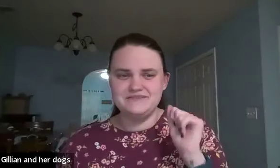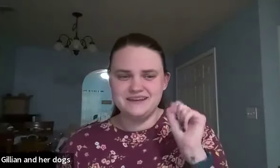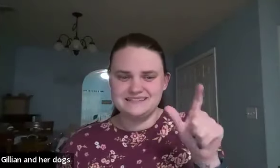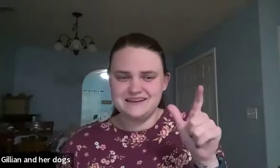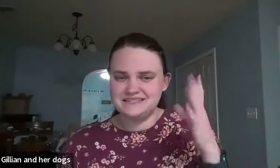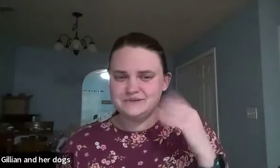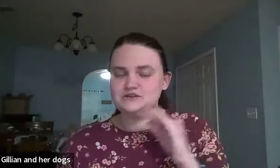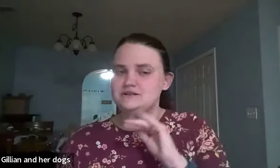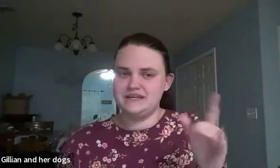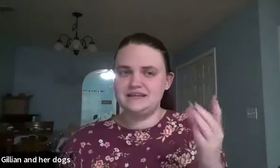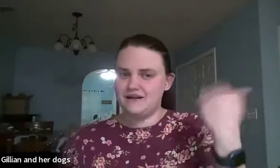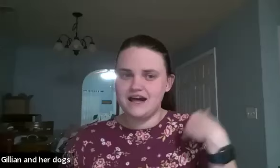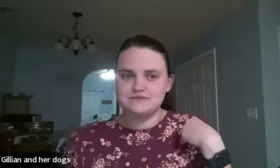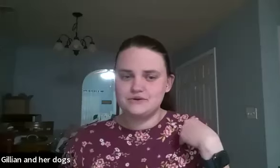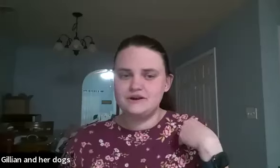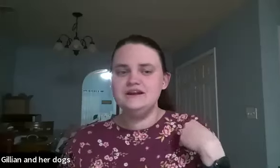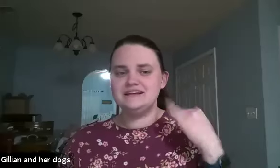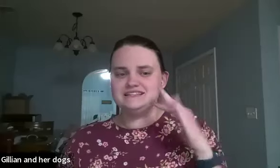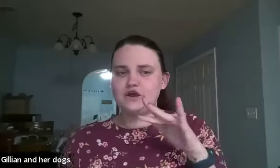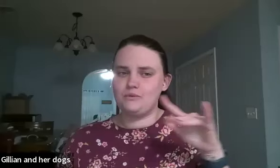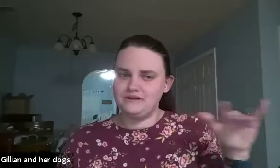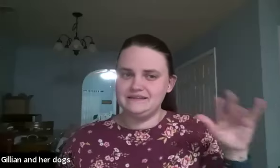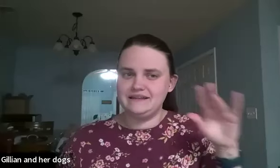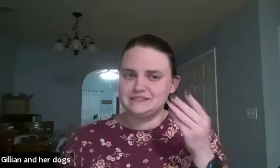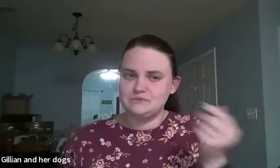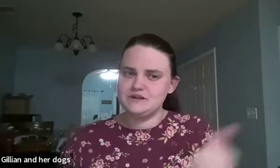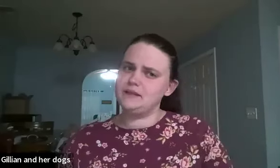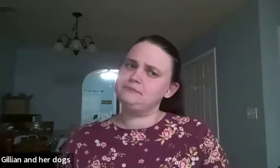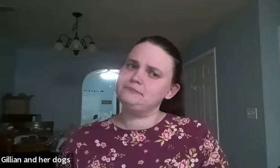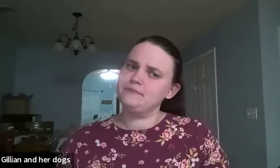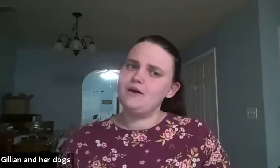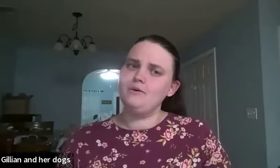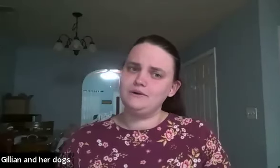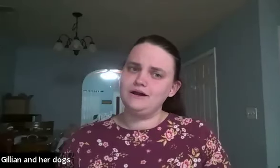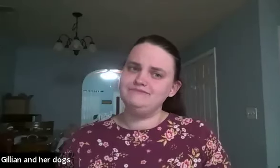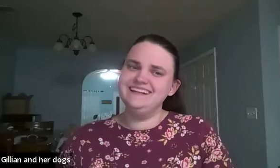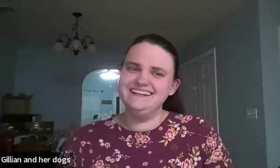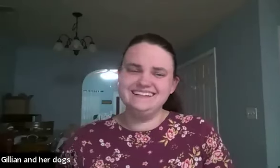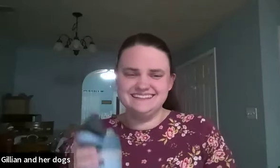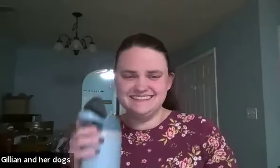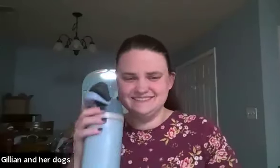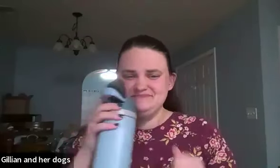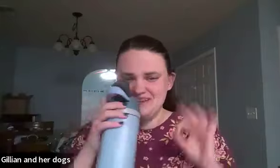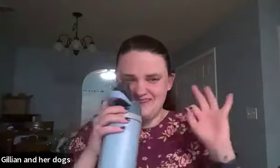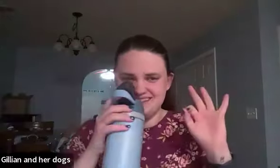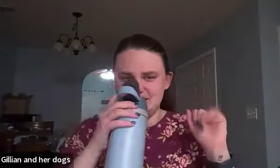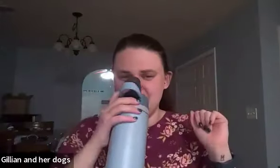bit of ASL experience or has been in a class before because they go really like smooth and I'm like, hold on. Awesome.